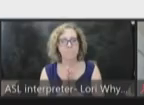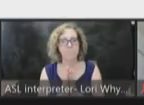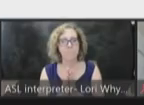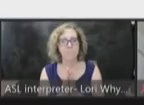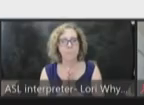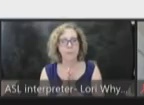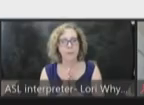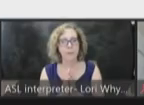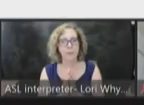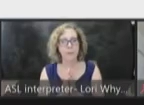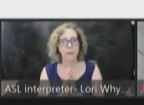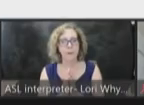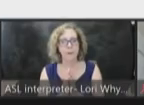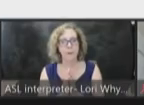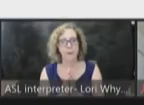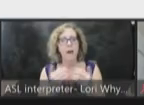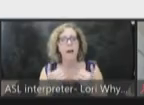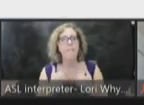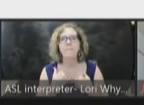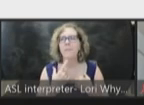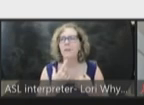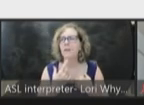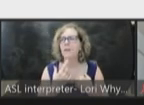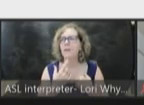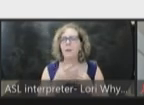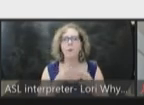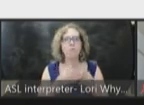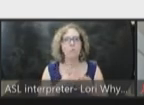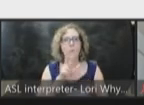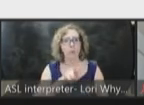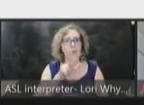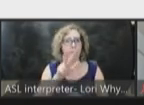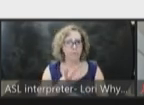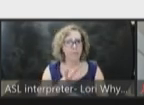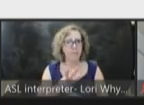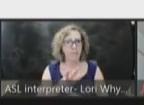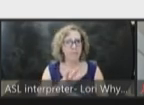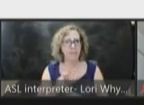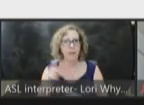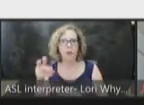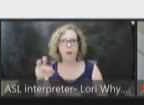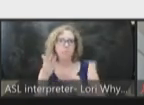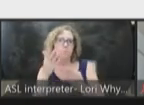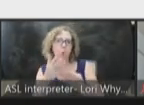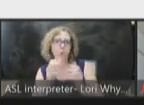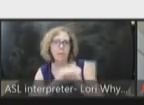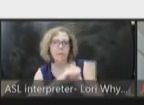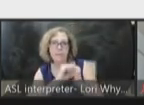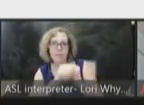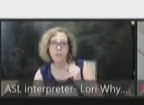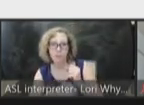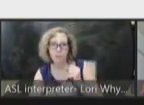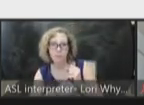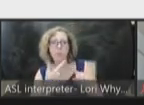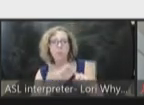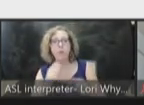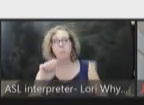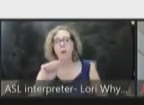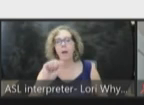There is an extension of Route 33 that is proposed that would go from Ashmont to